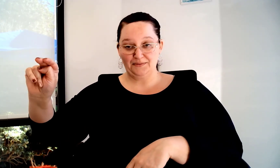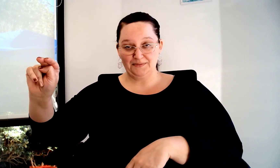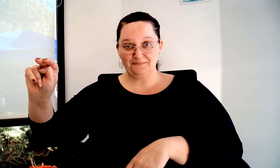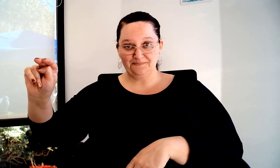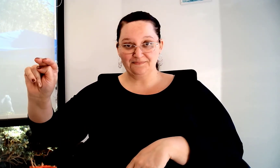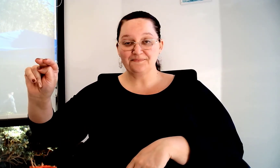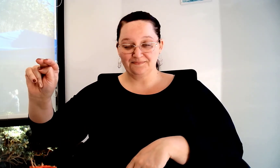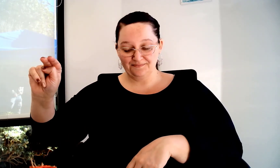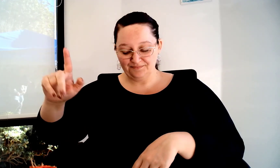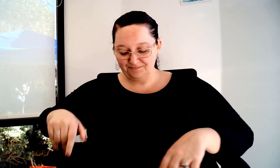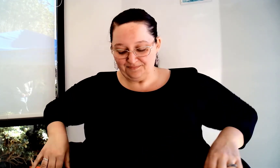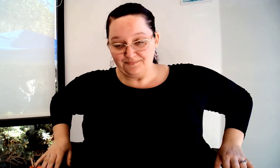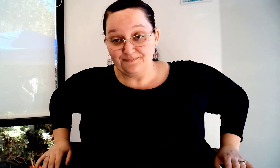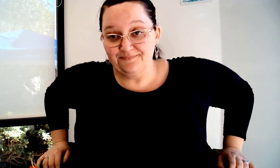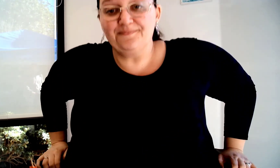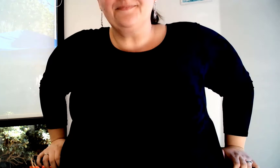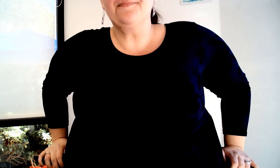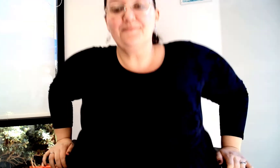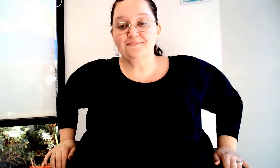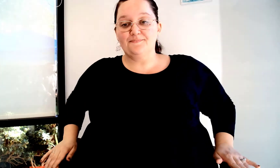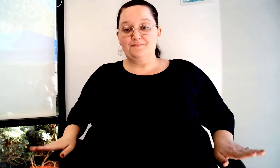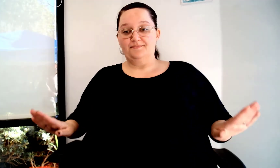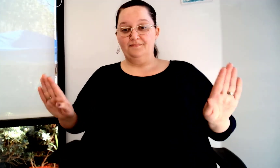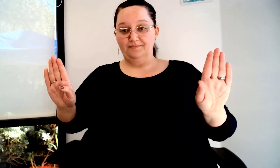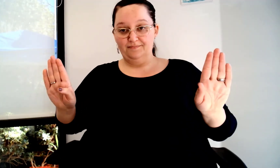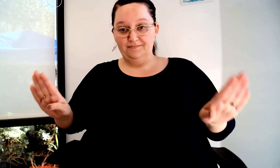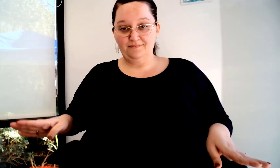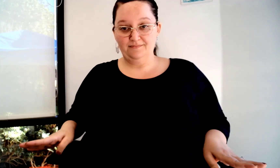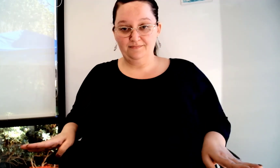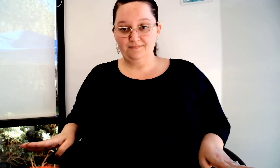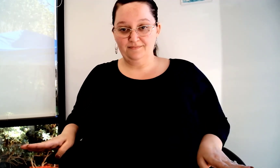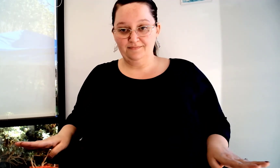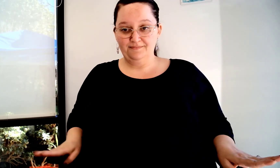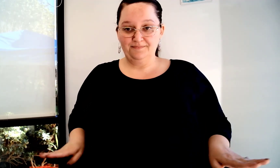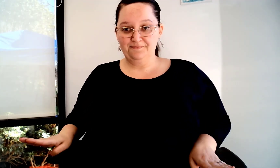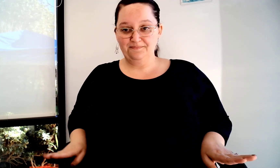penguin. All right, I'm going to move a little bit so you can see this. 2 B's,